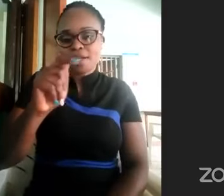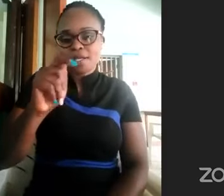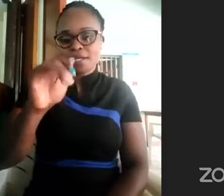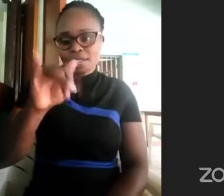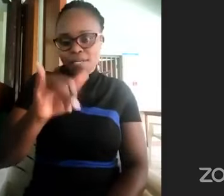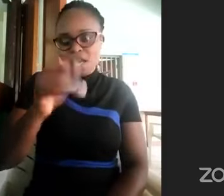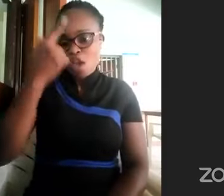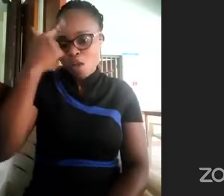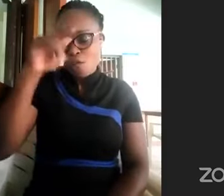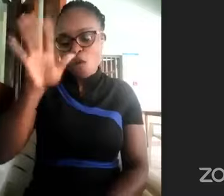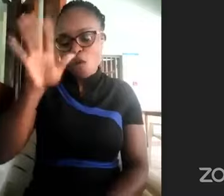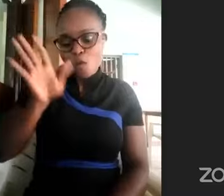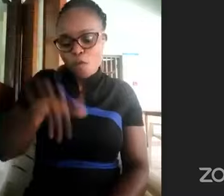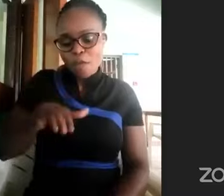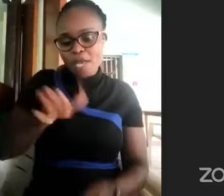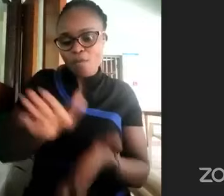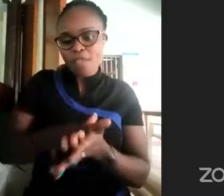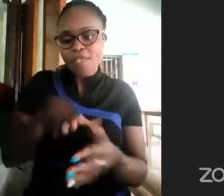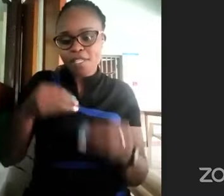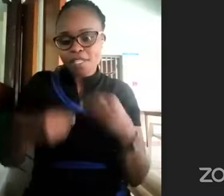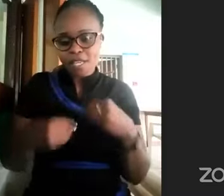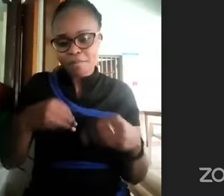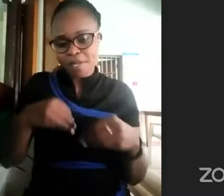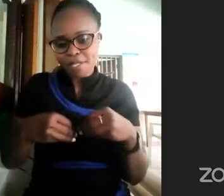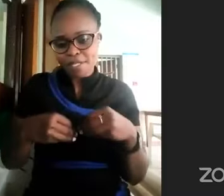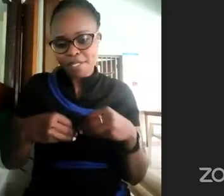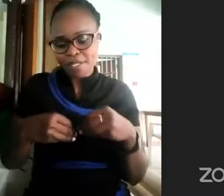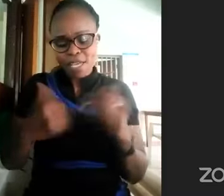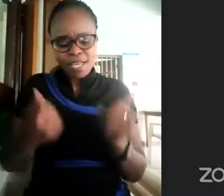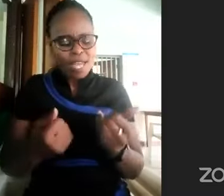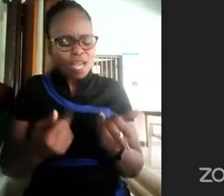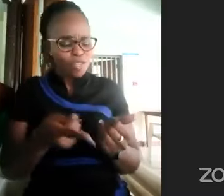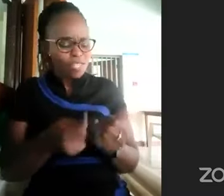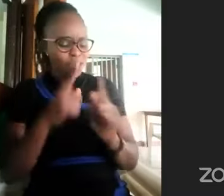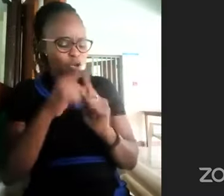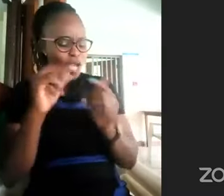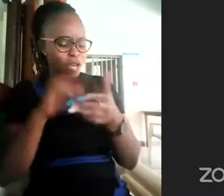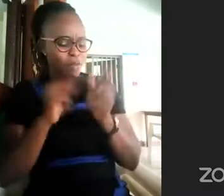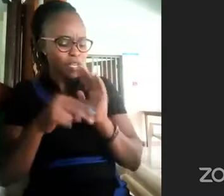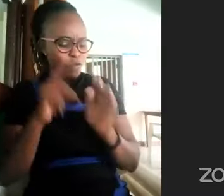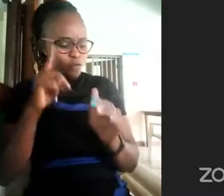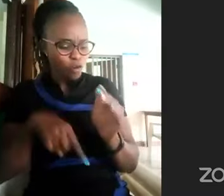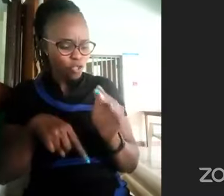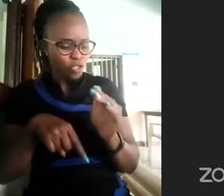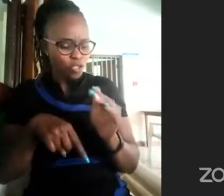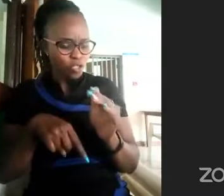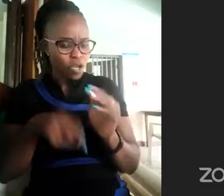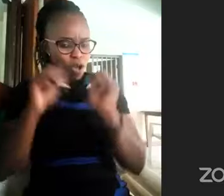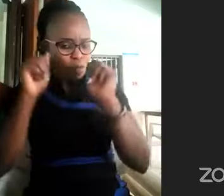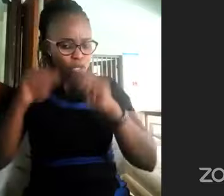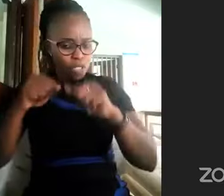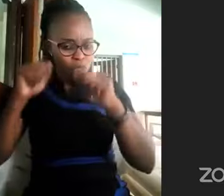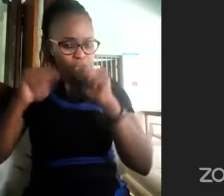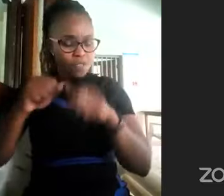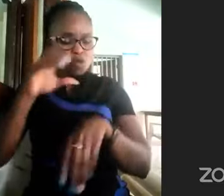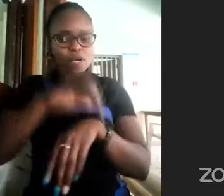comes together with hazard, then that is a disaster. So women with disability are already at risk. So